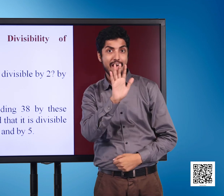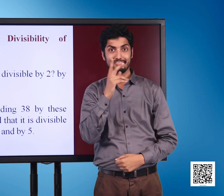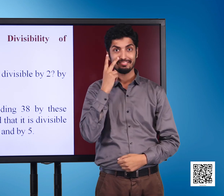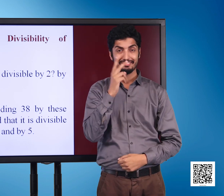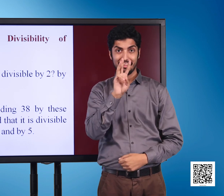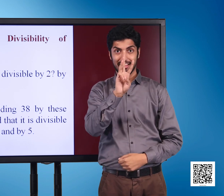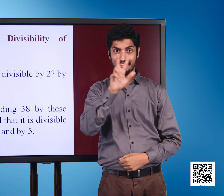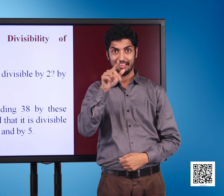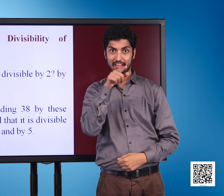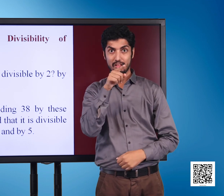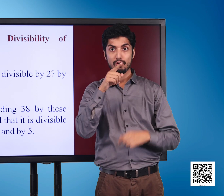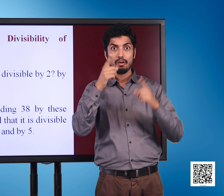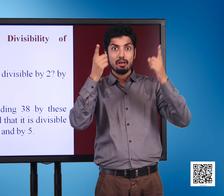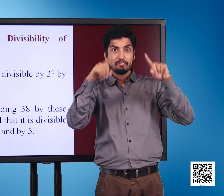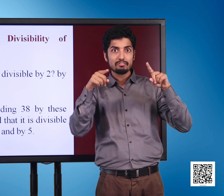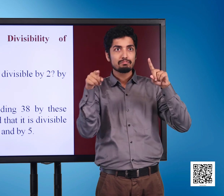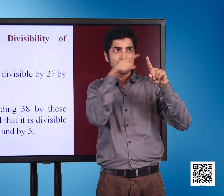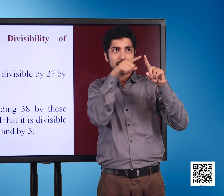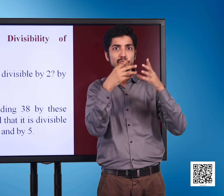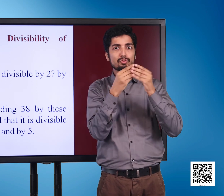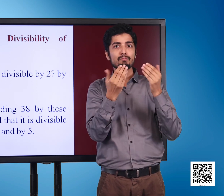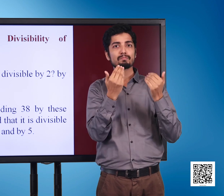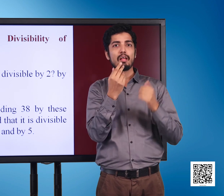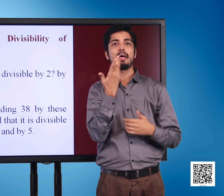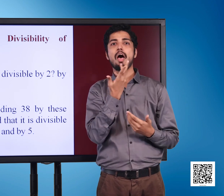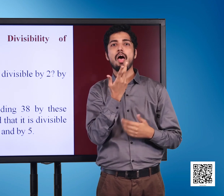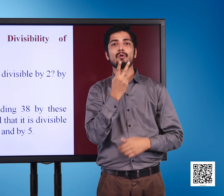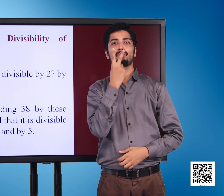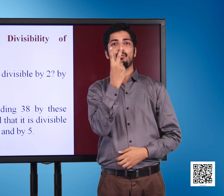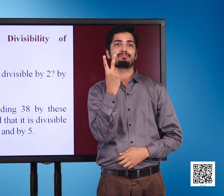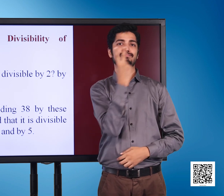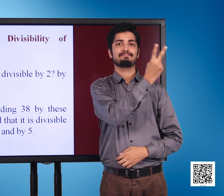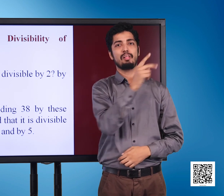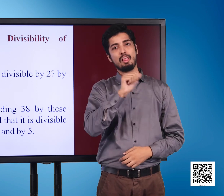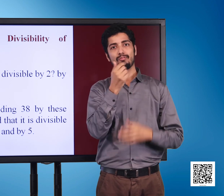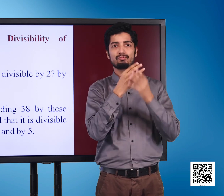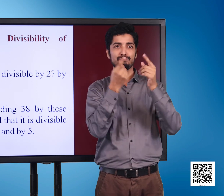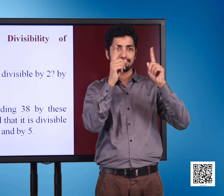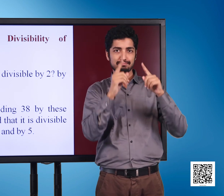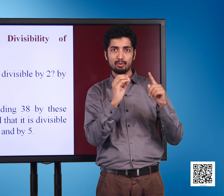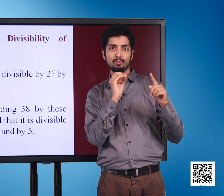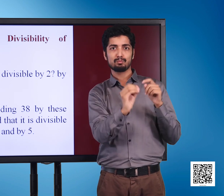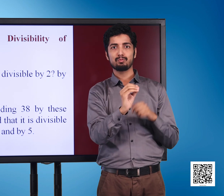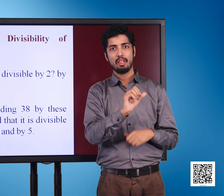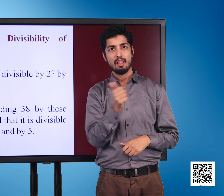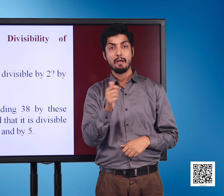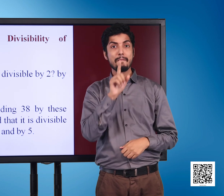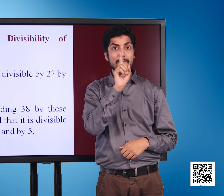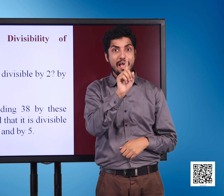By actually dividing 38 by these numbers, we find that it is divisible by 2, but not by 4